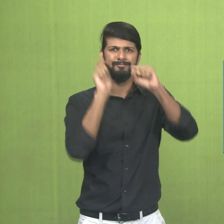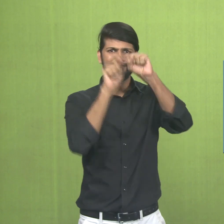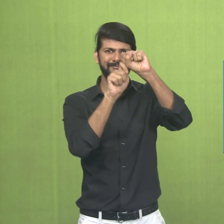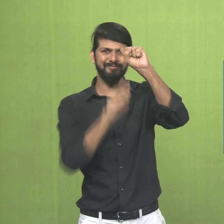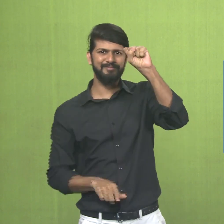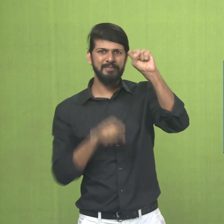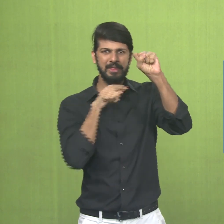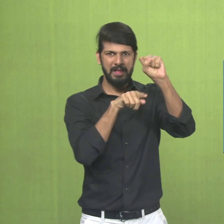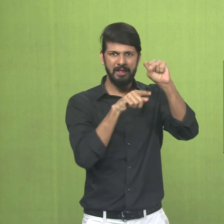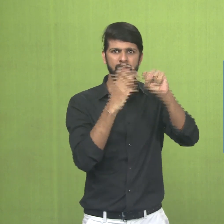In the painting, Arjuna,